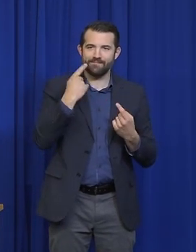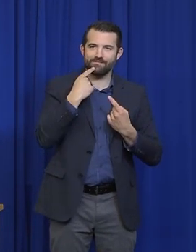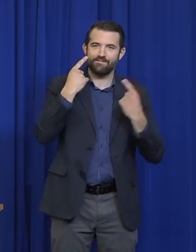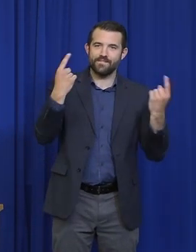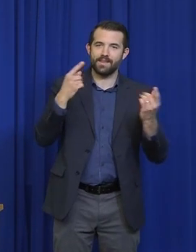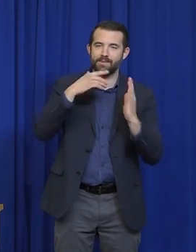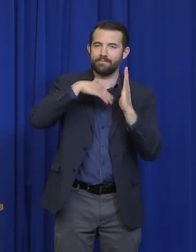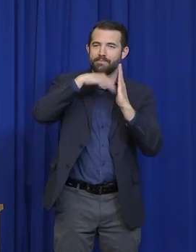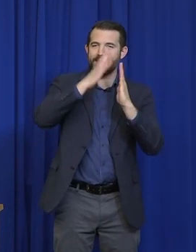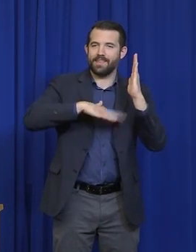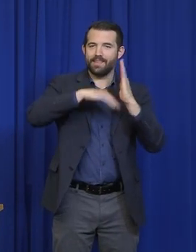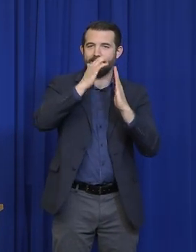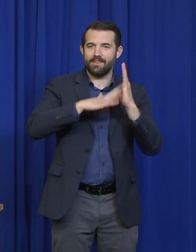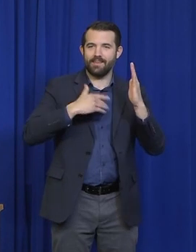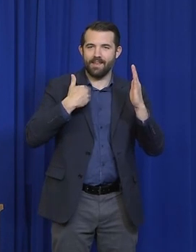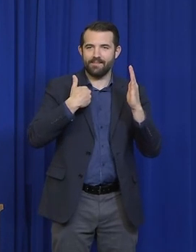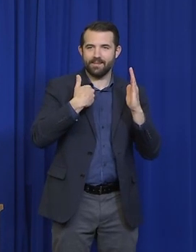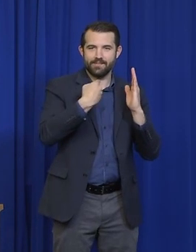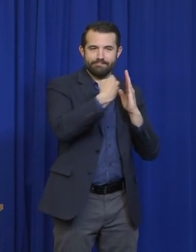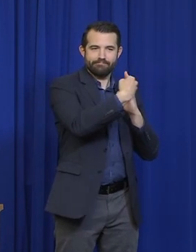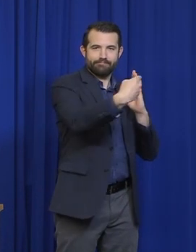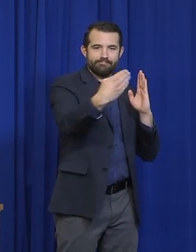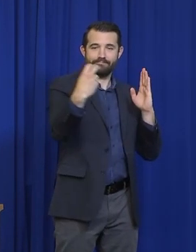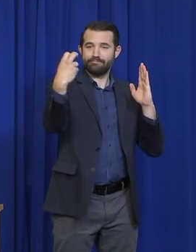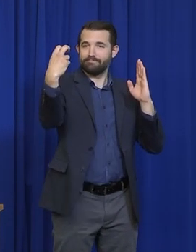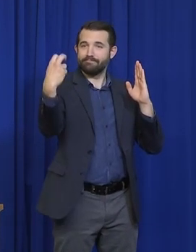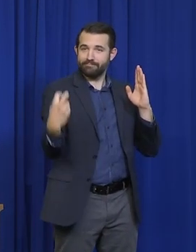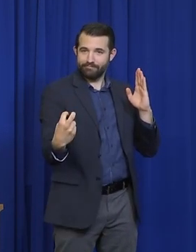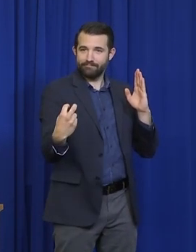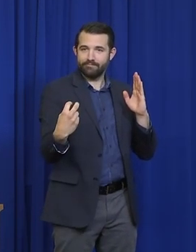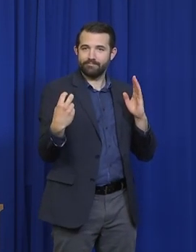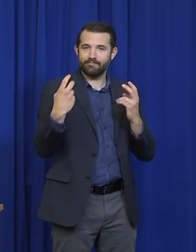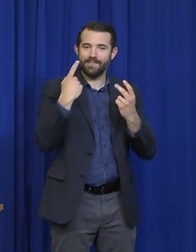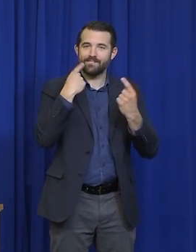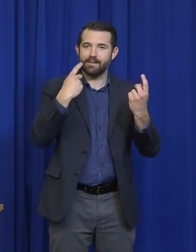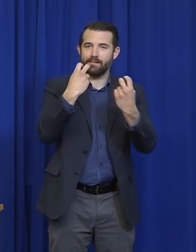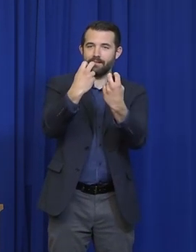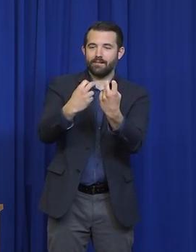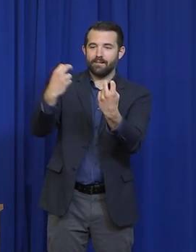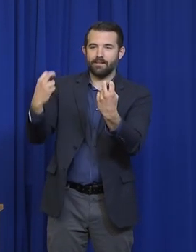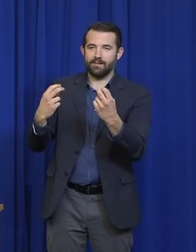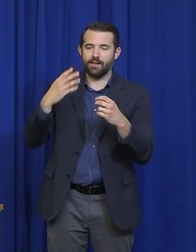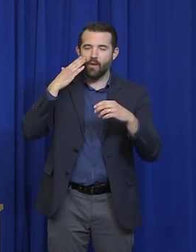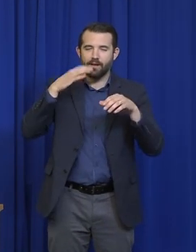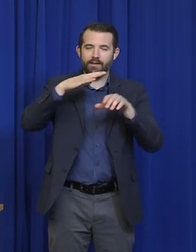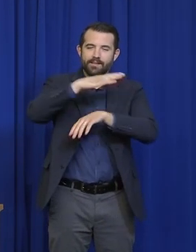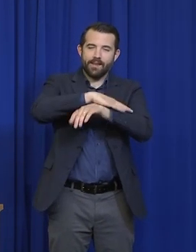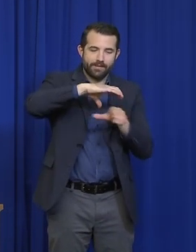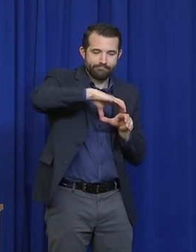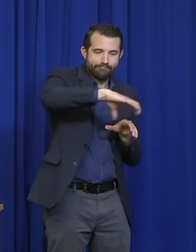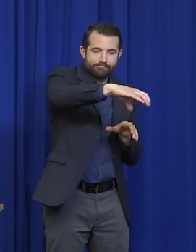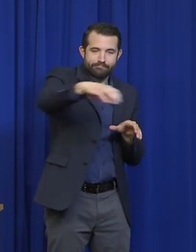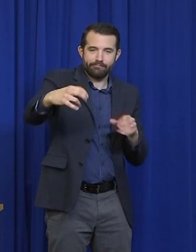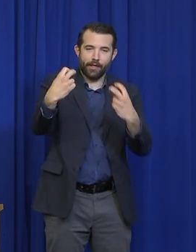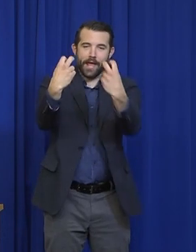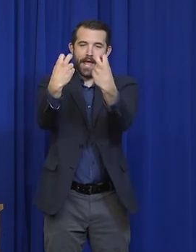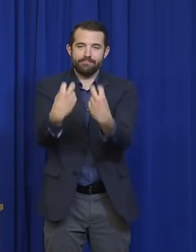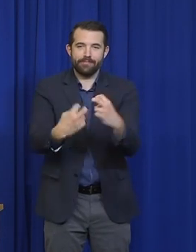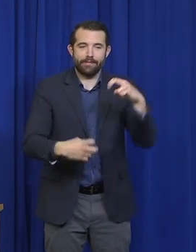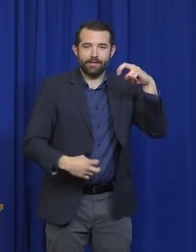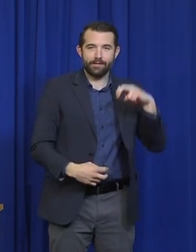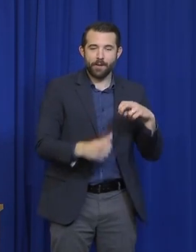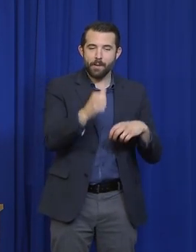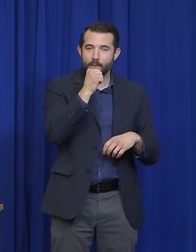was a neon sign you know you know the one I mean right that's a barbecue that's not like any bar in Maine bars